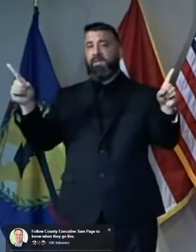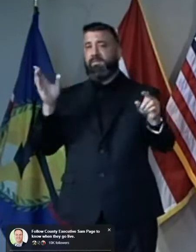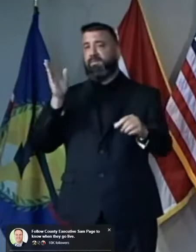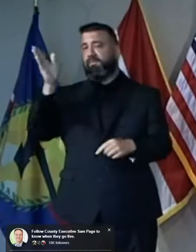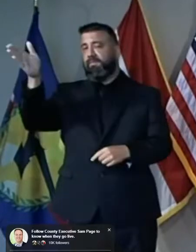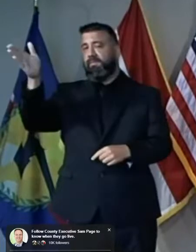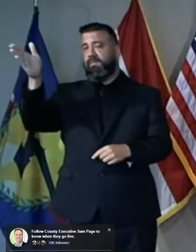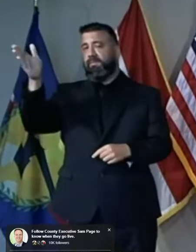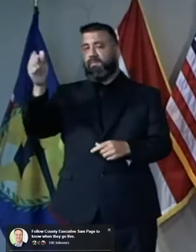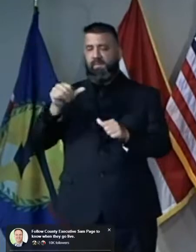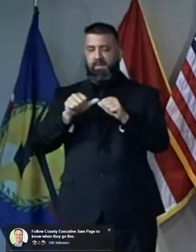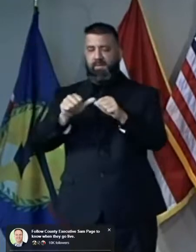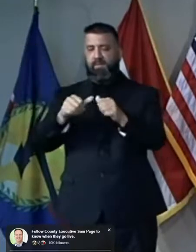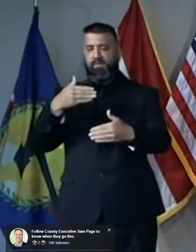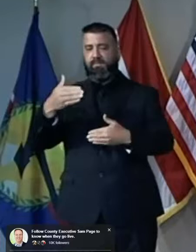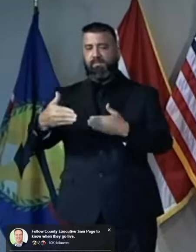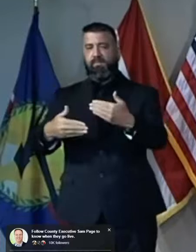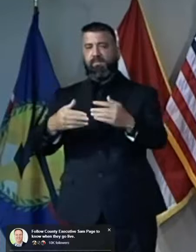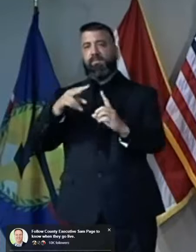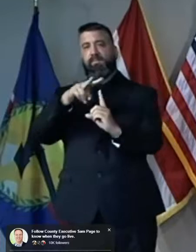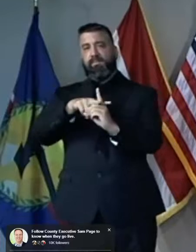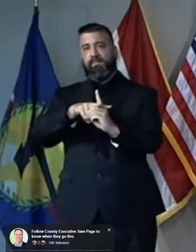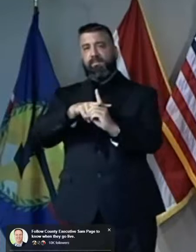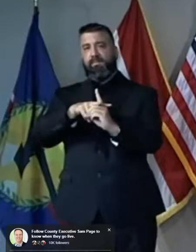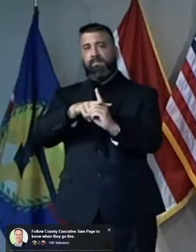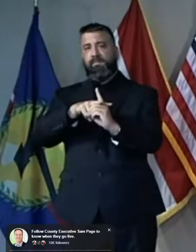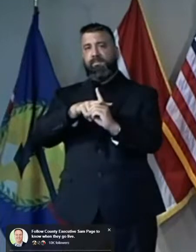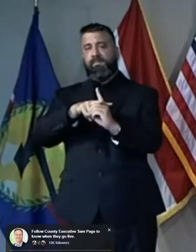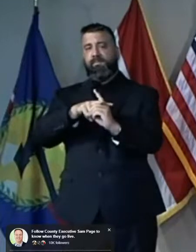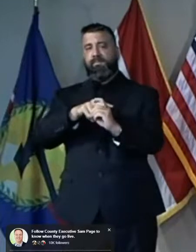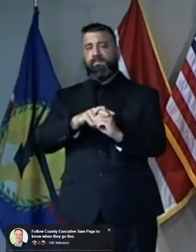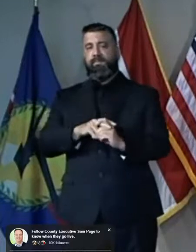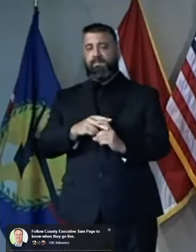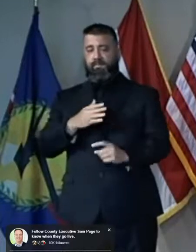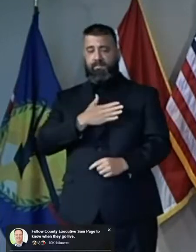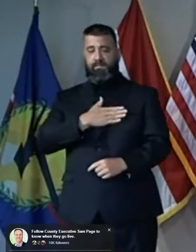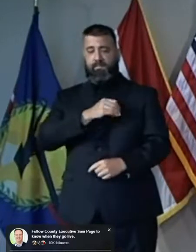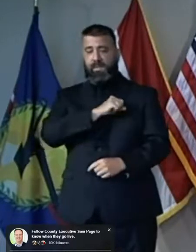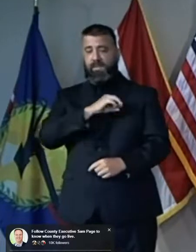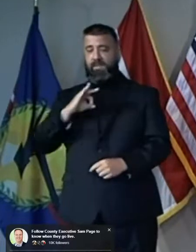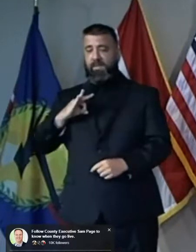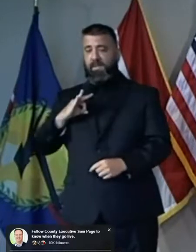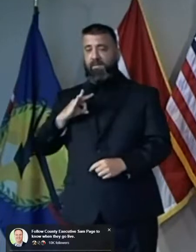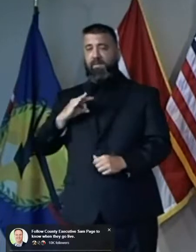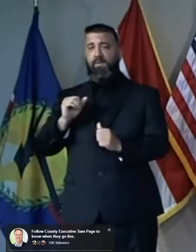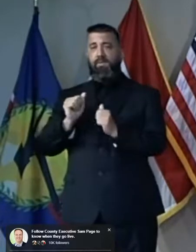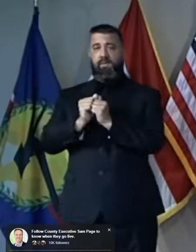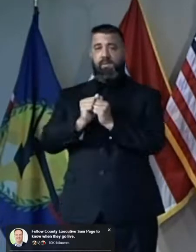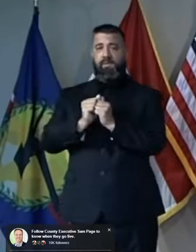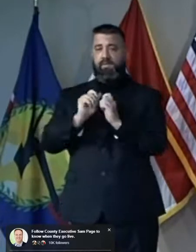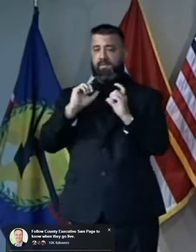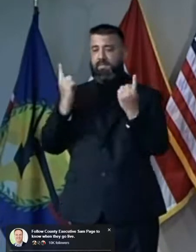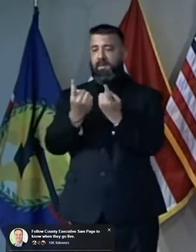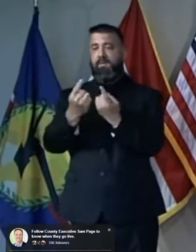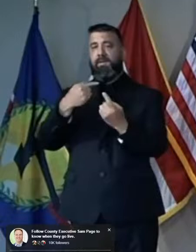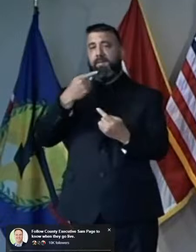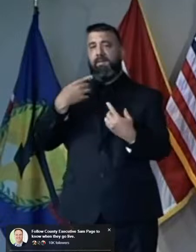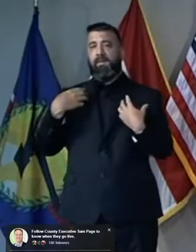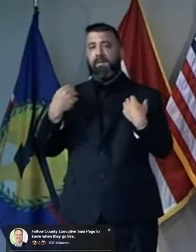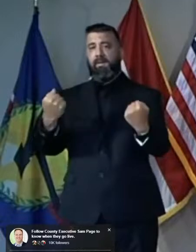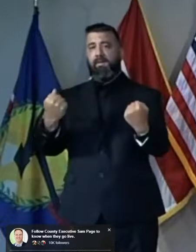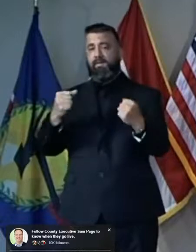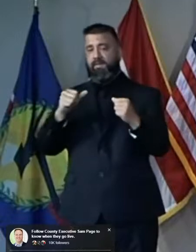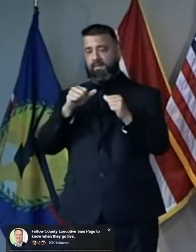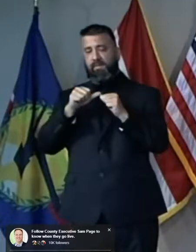to process applications. My staff, along with the staff of the Department of Public Health, will continue to work